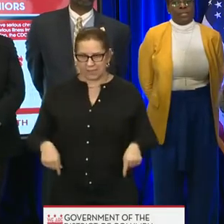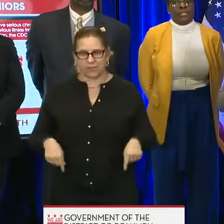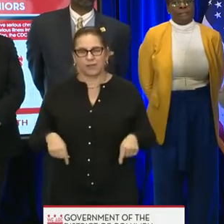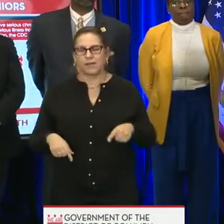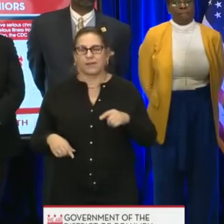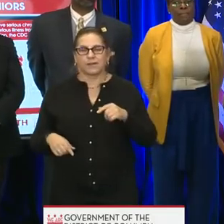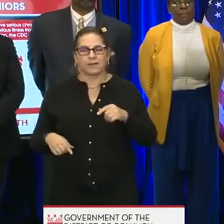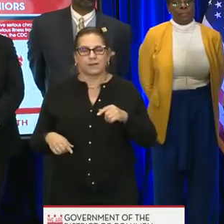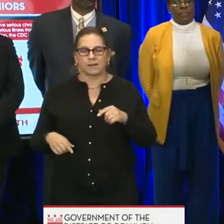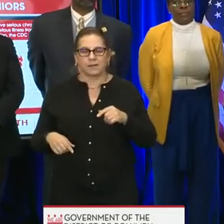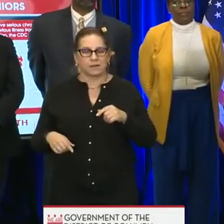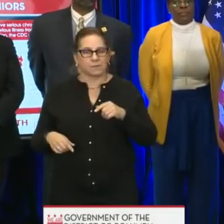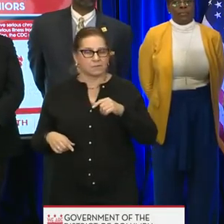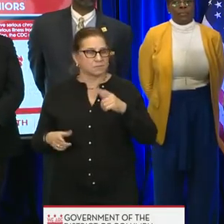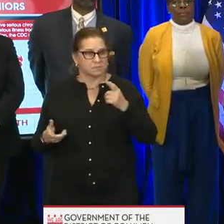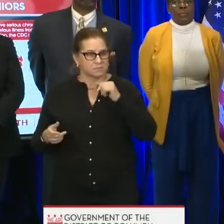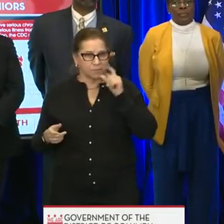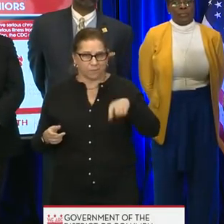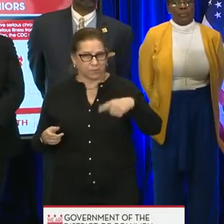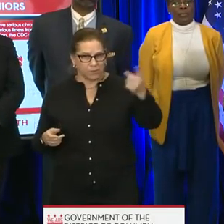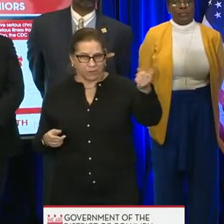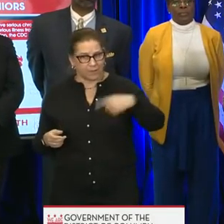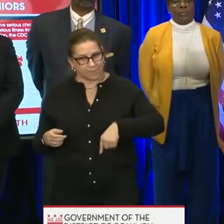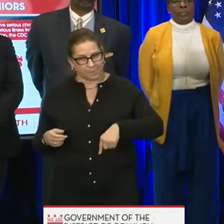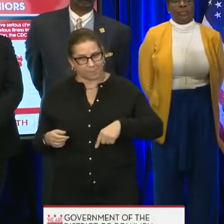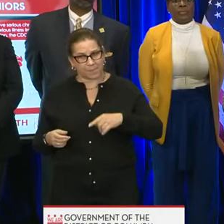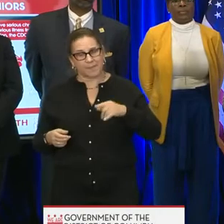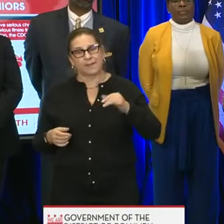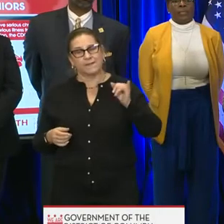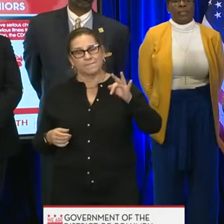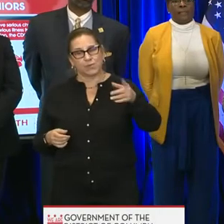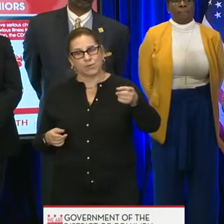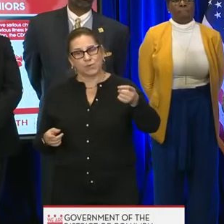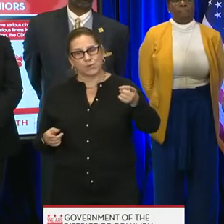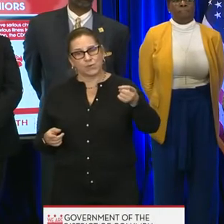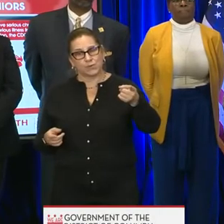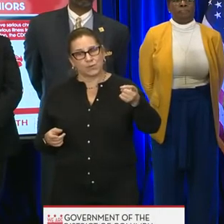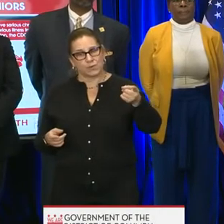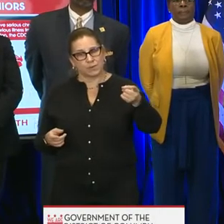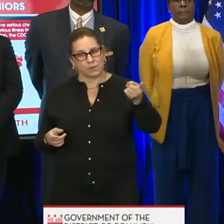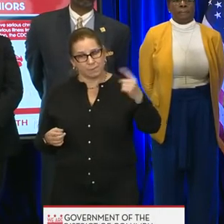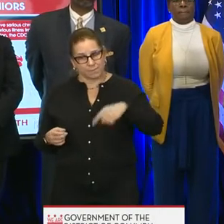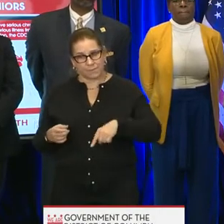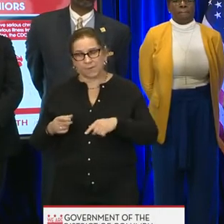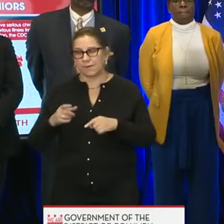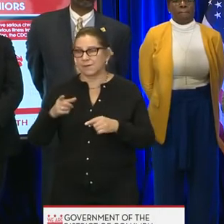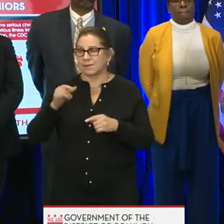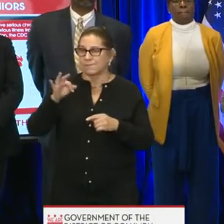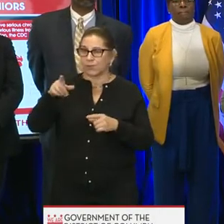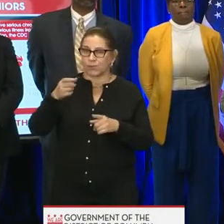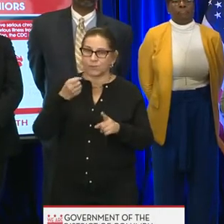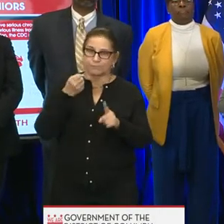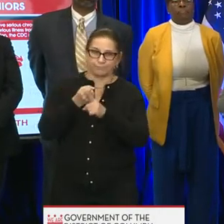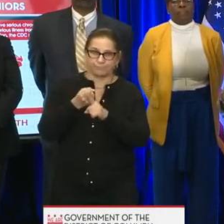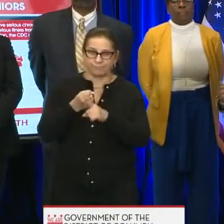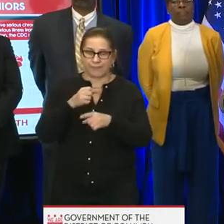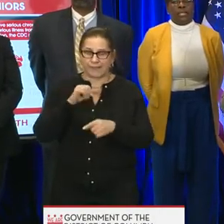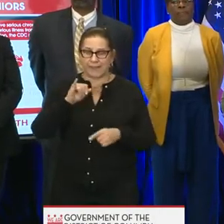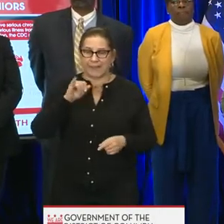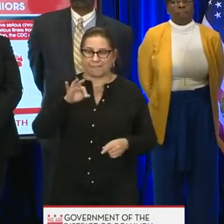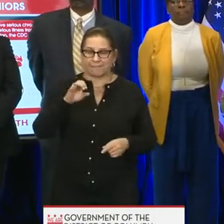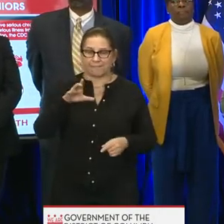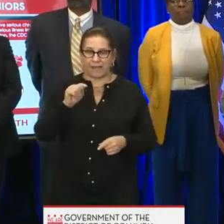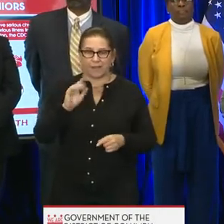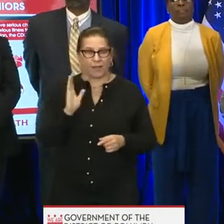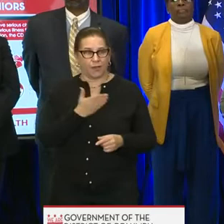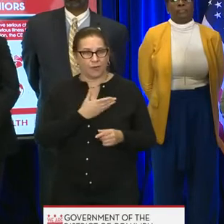case you infect any of our essential personnel. Some of them are here. And that's a serious issue because something like